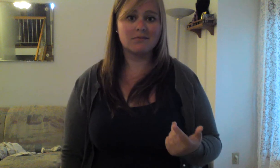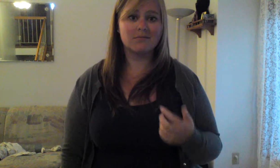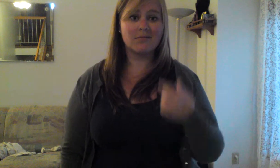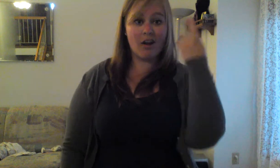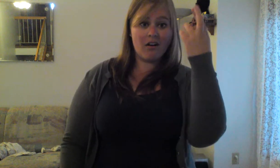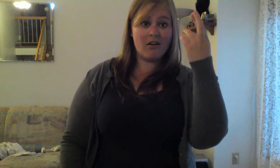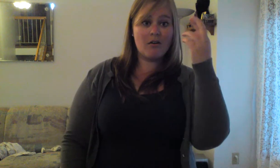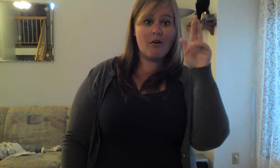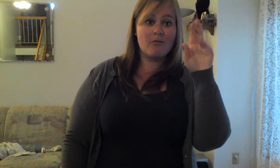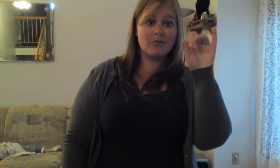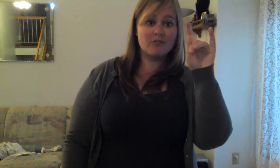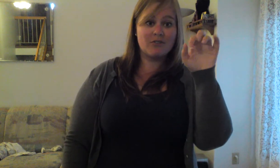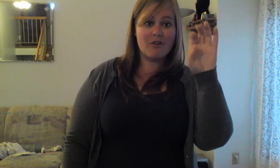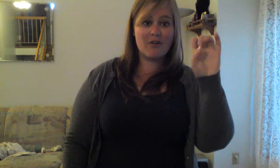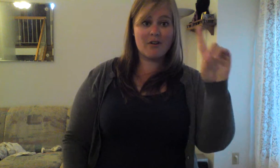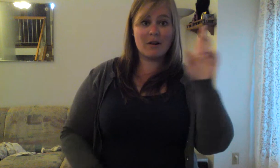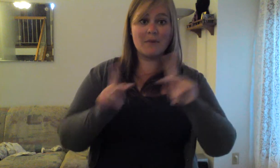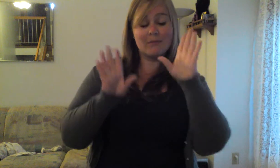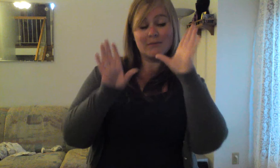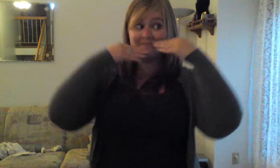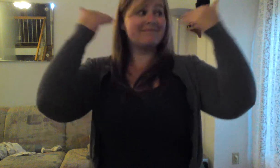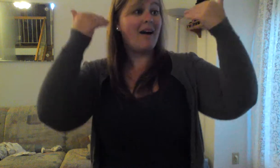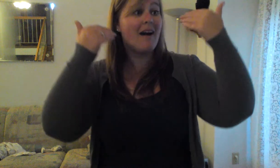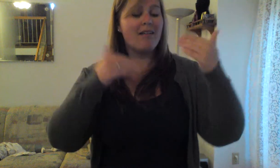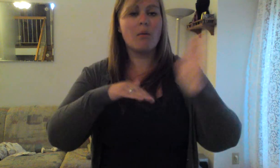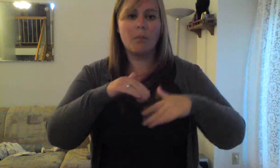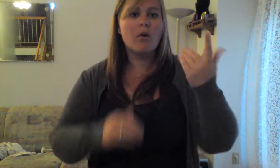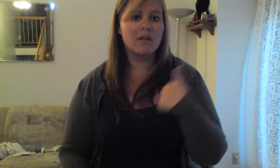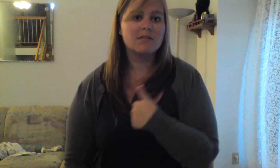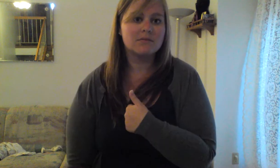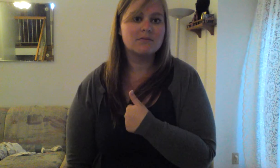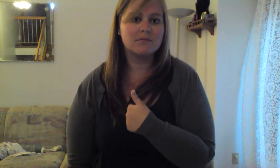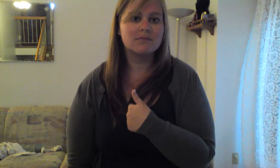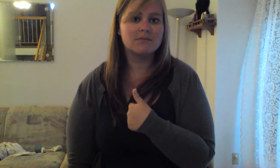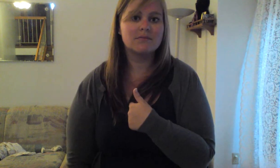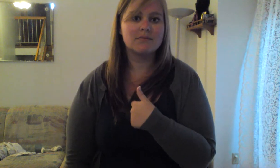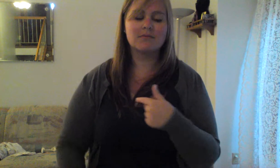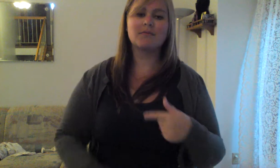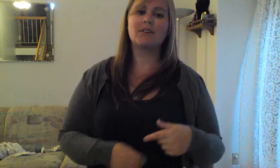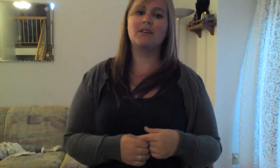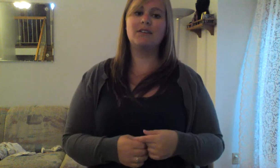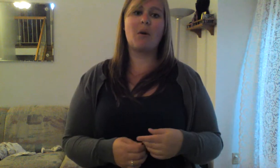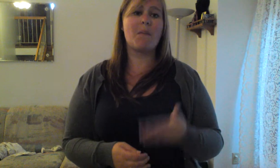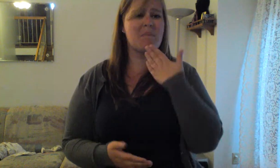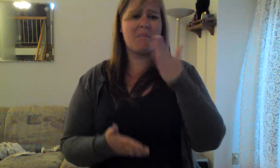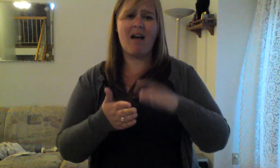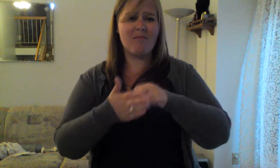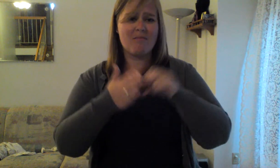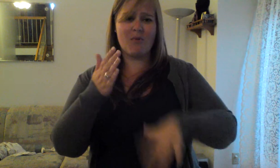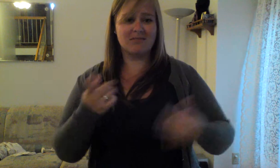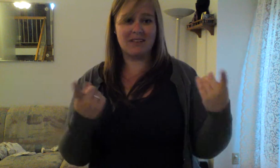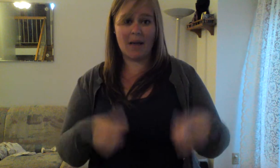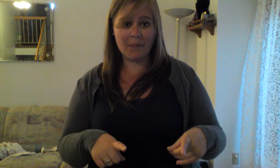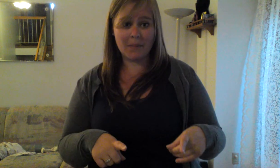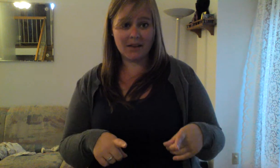than we do. Now, this whole thing about back out of the coat hanger abortions happening because there isn't any funding for it, that's a myth. That stuff